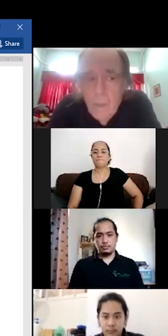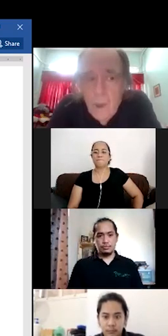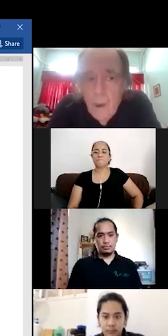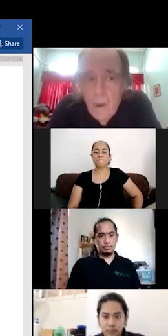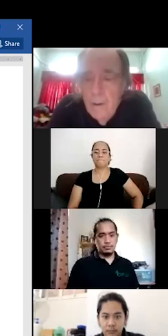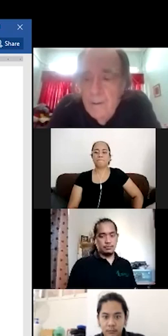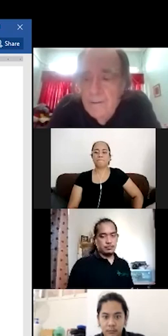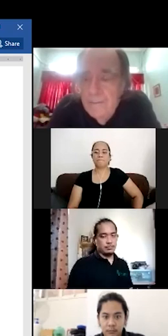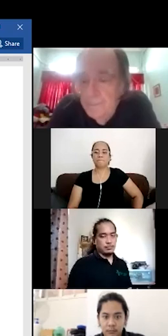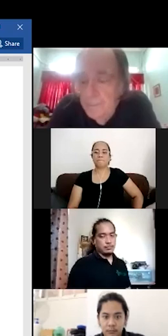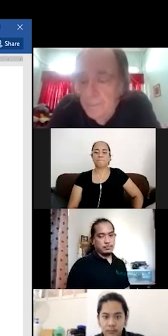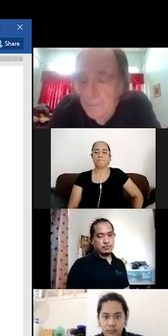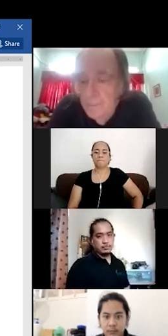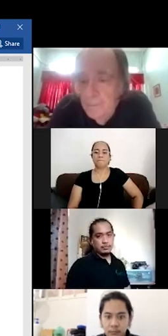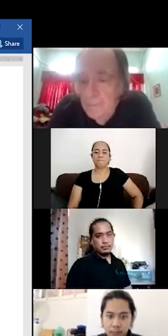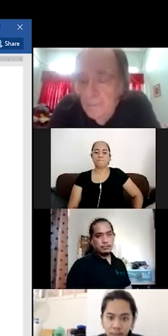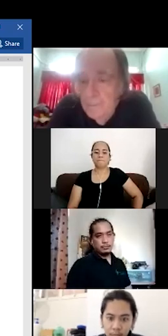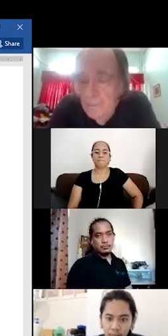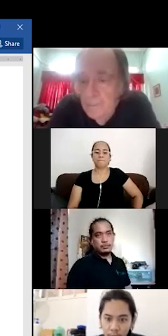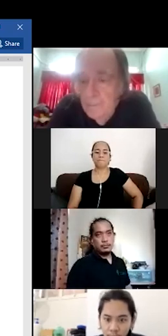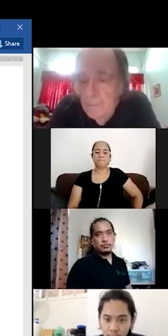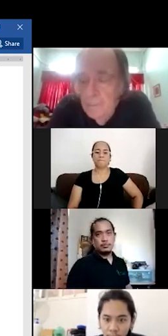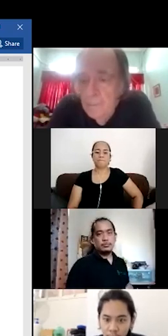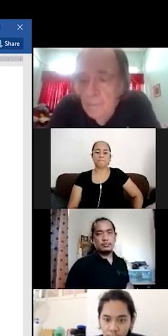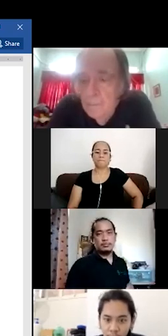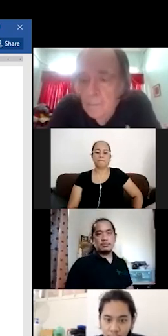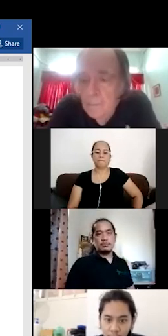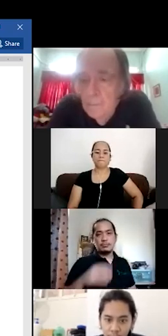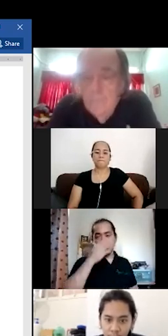of embedded clause in a main clause.